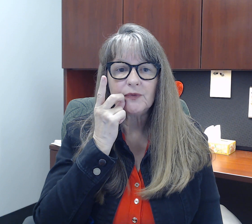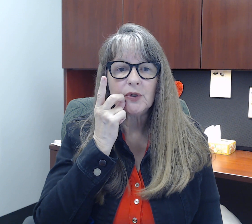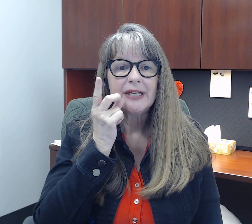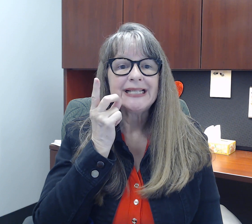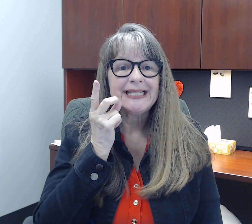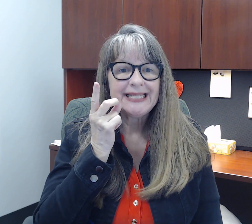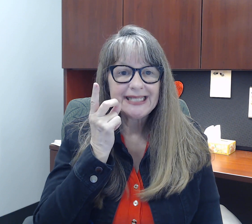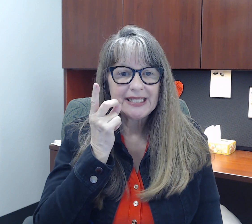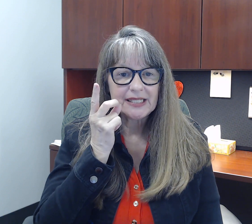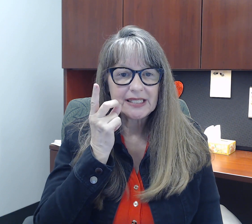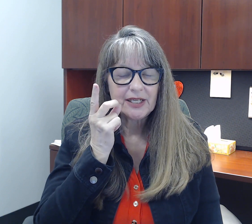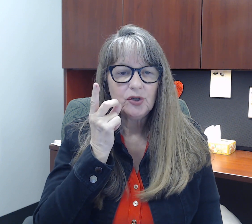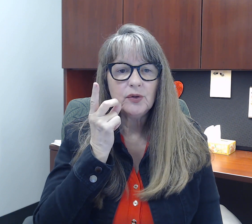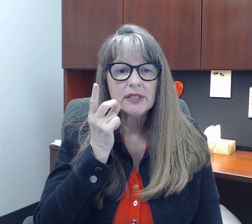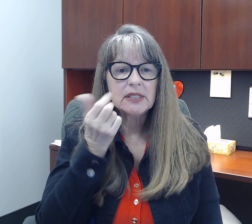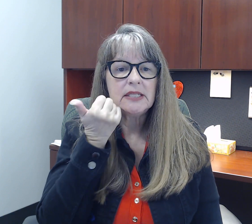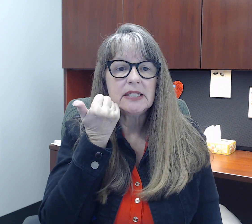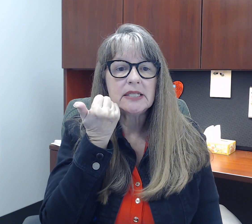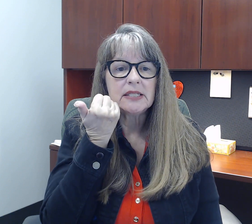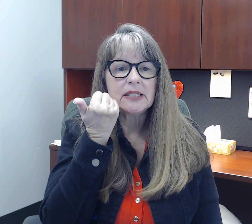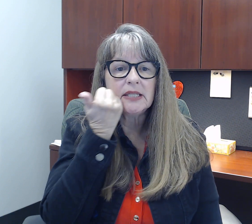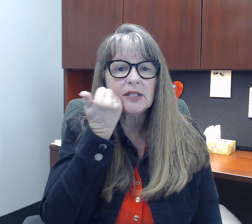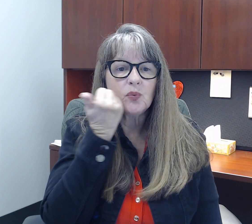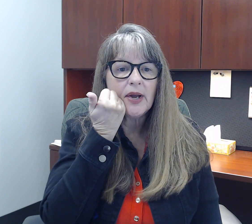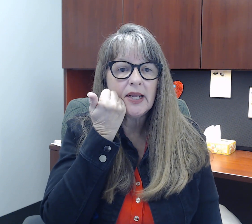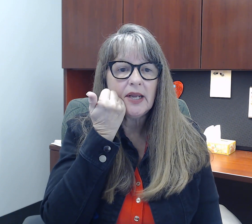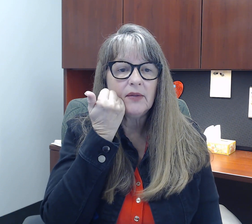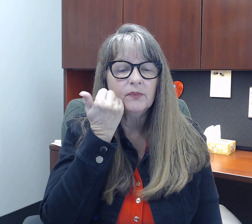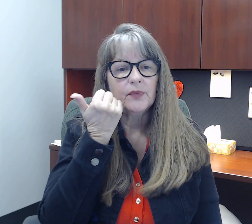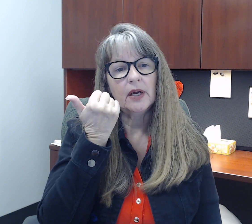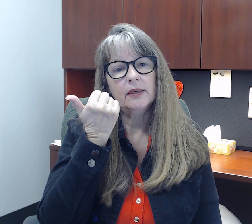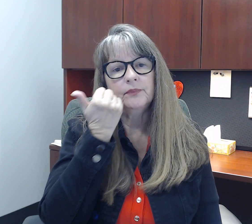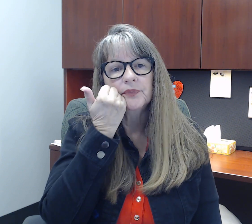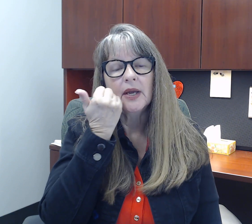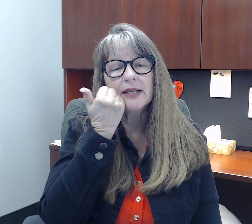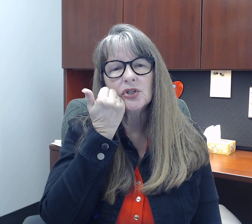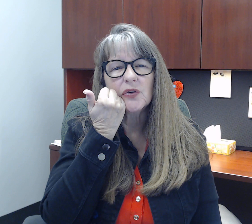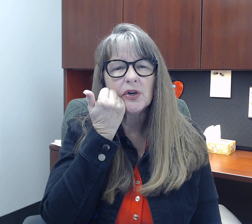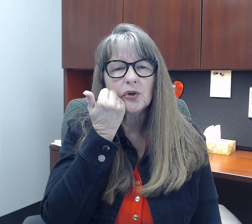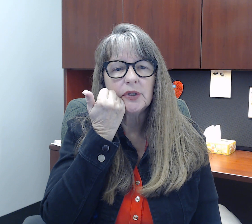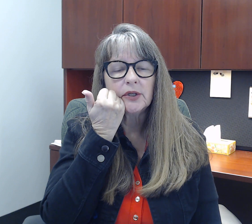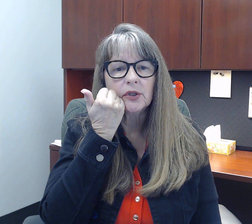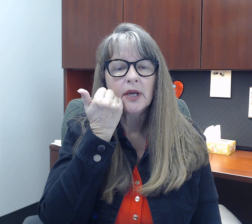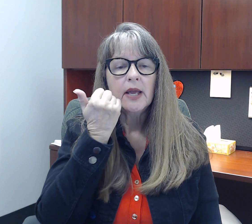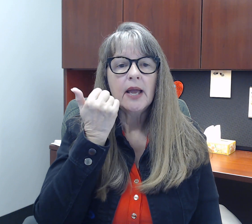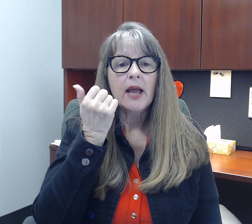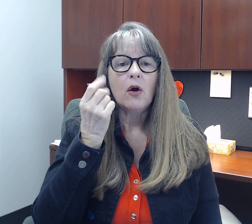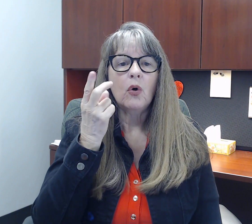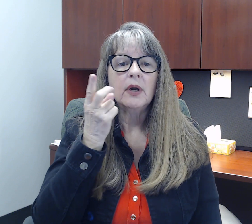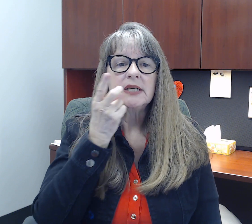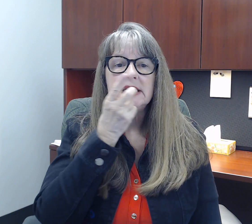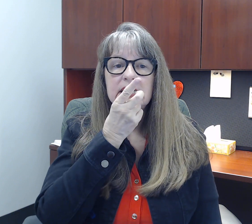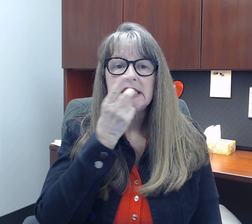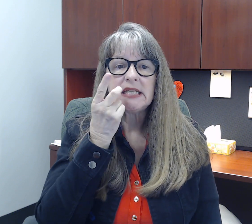for dentist. You can see dentist this way, and I didn't show that earlier, or